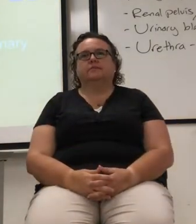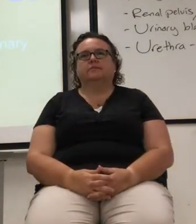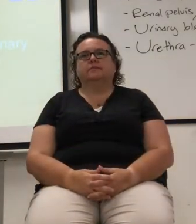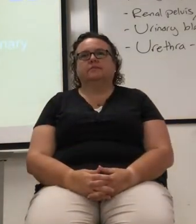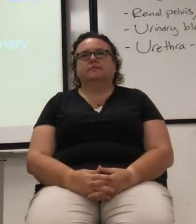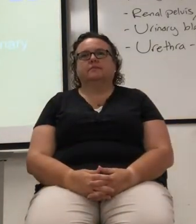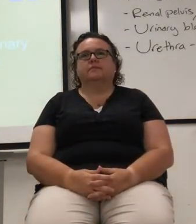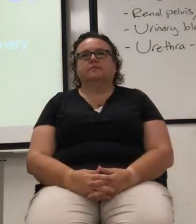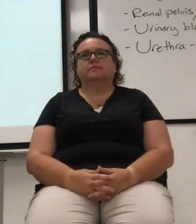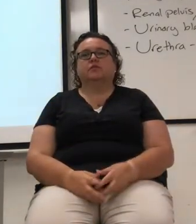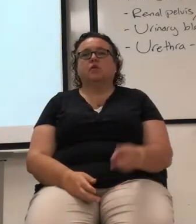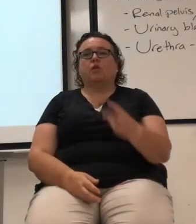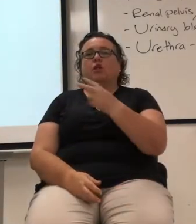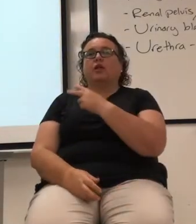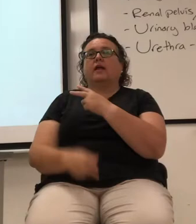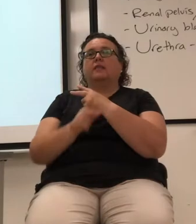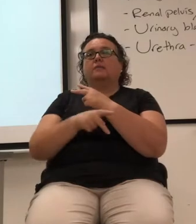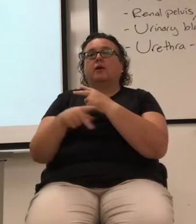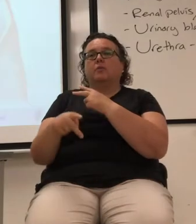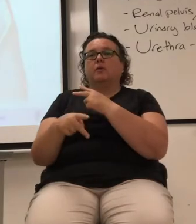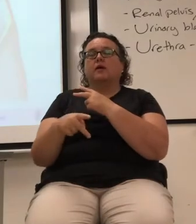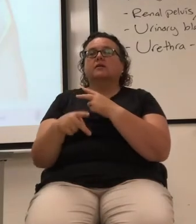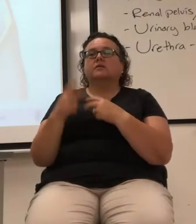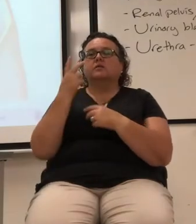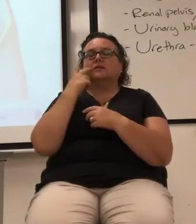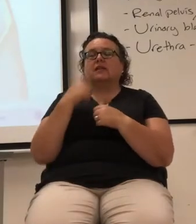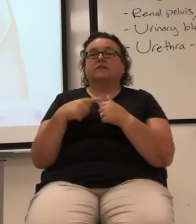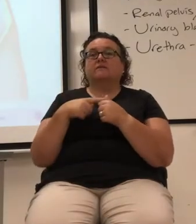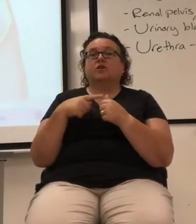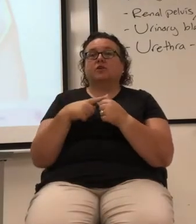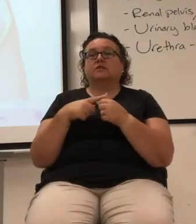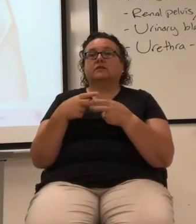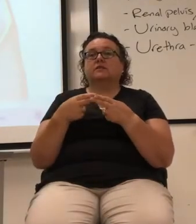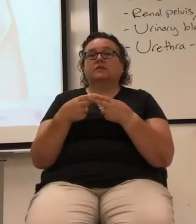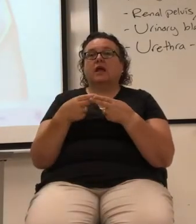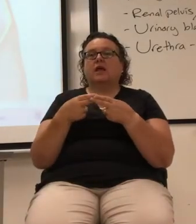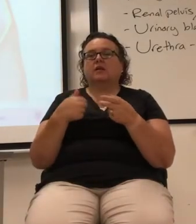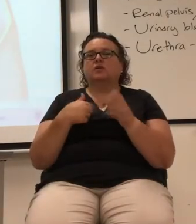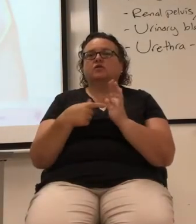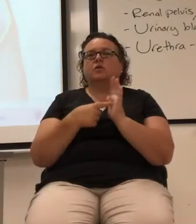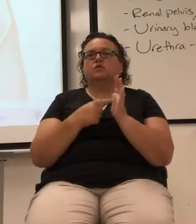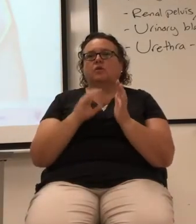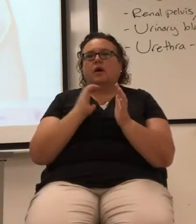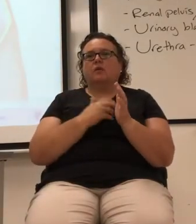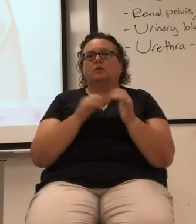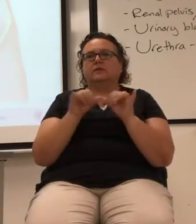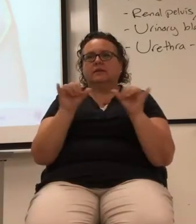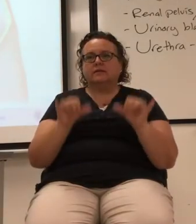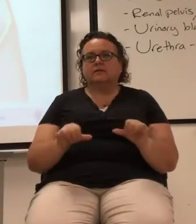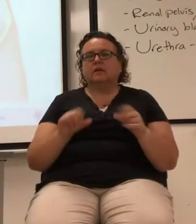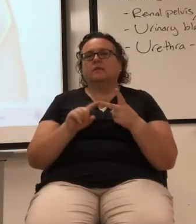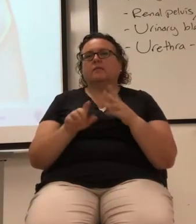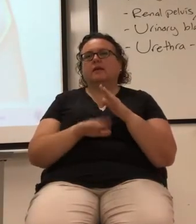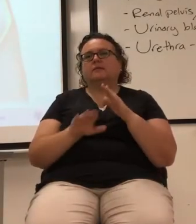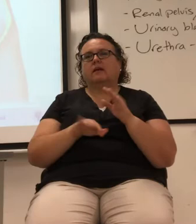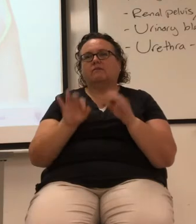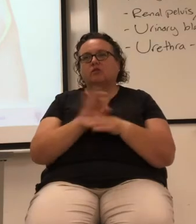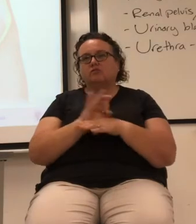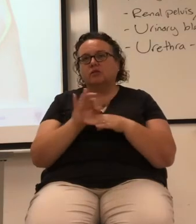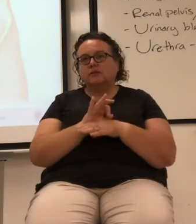So to go through the PowerPoint slide, if we take a look at this first slide here, it shows you the urinary system and some basic